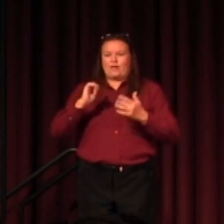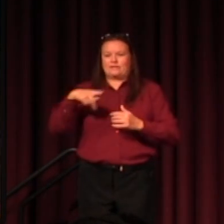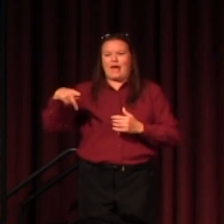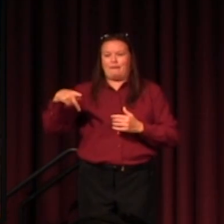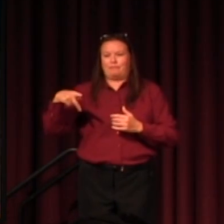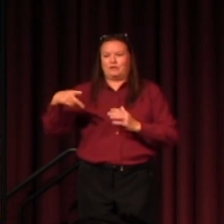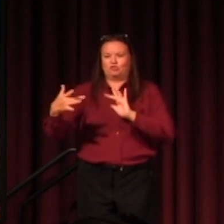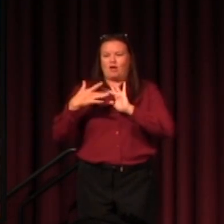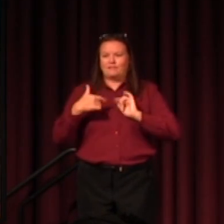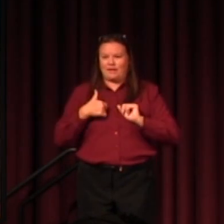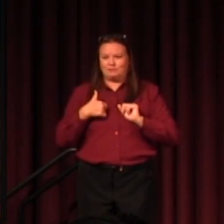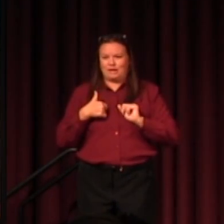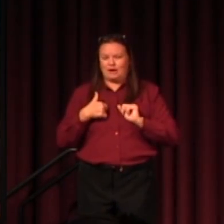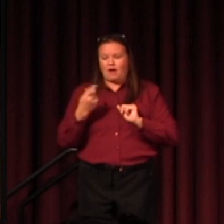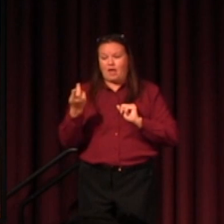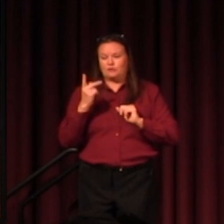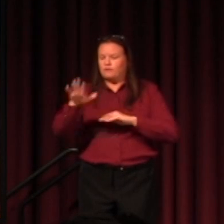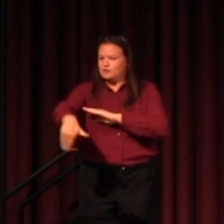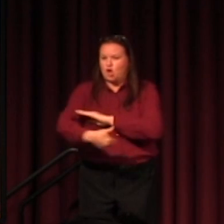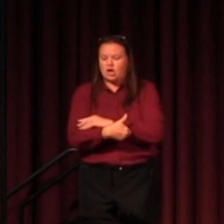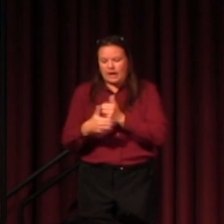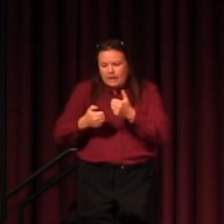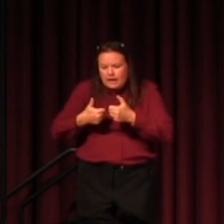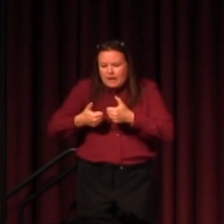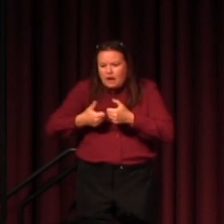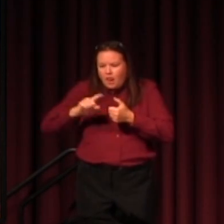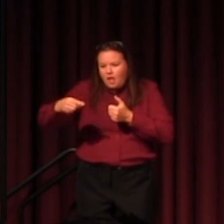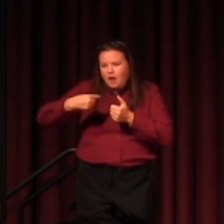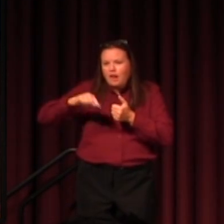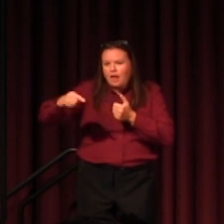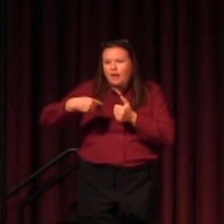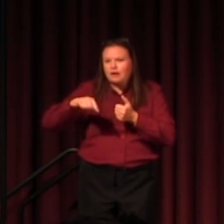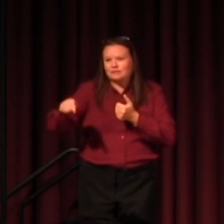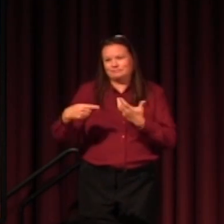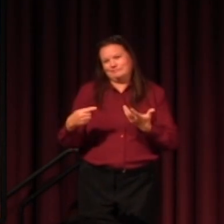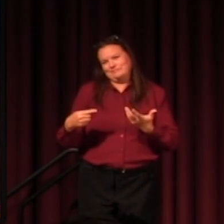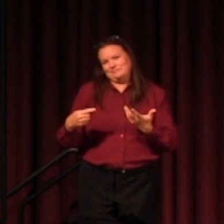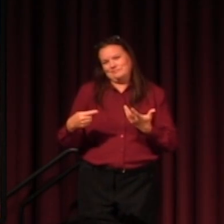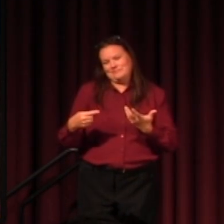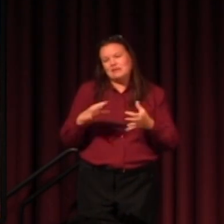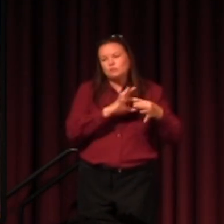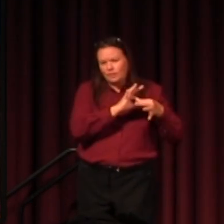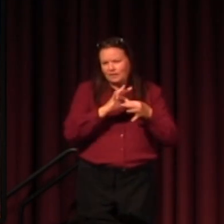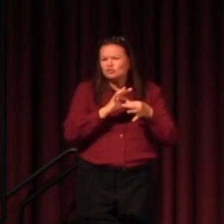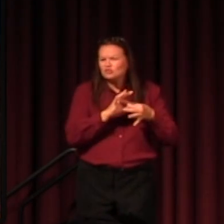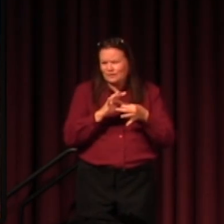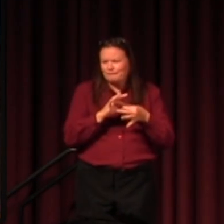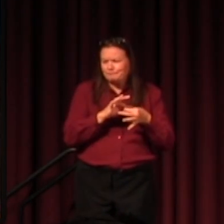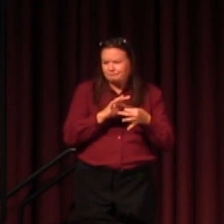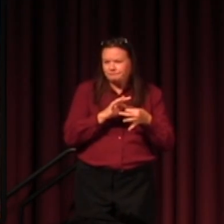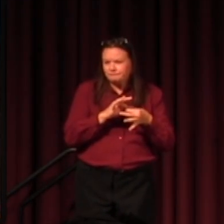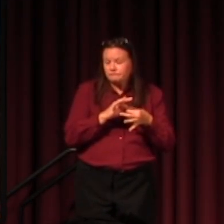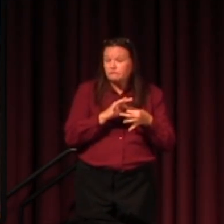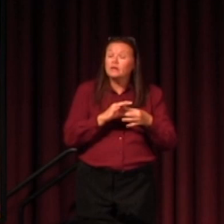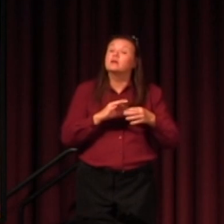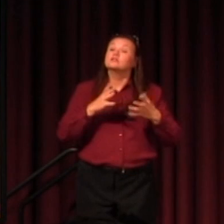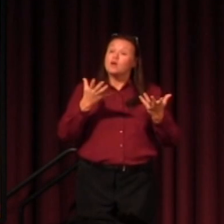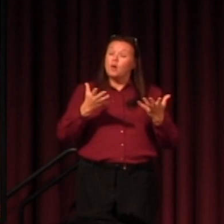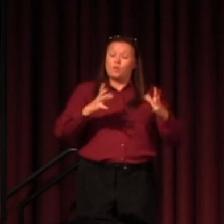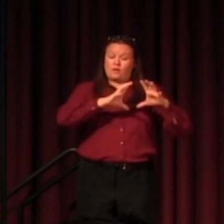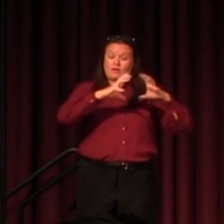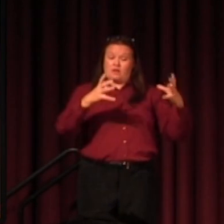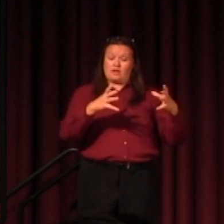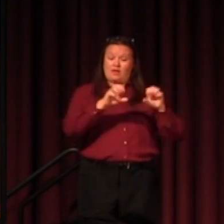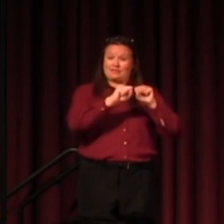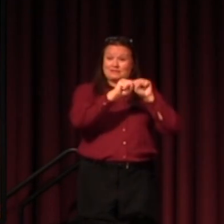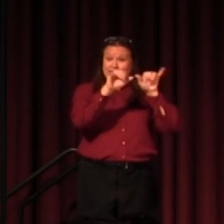You can't predict the behavior of any one person or part of a system by looking at it on its own. You have to understand it in